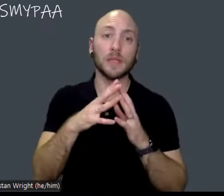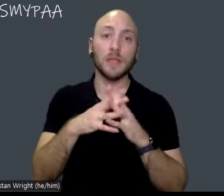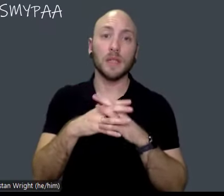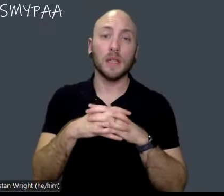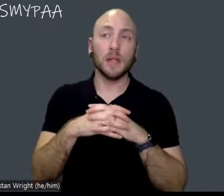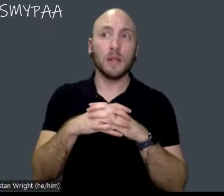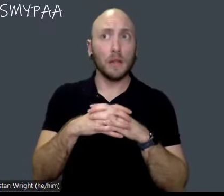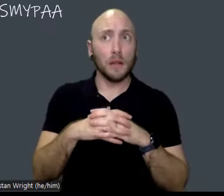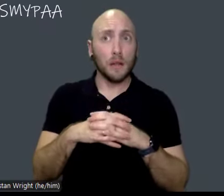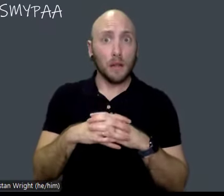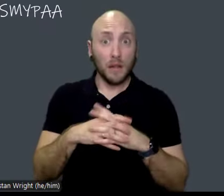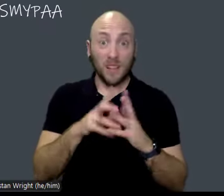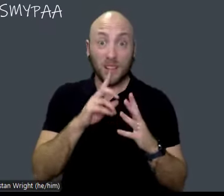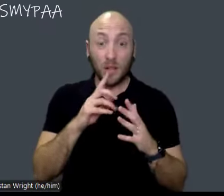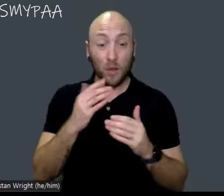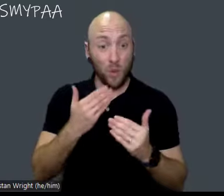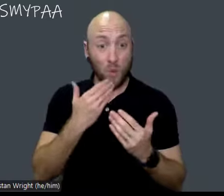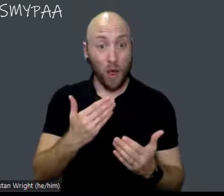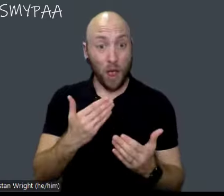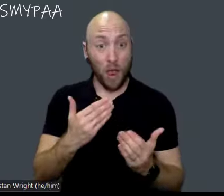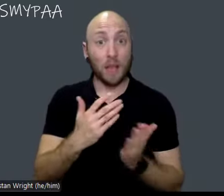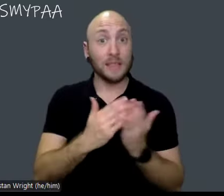so good. I managed to get a step